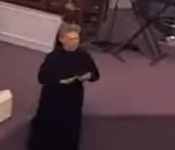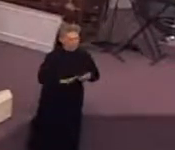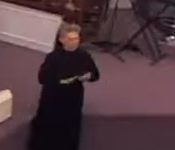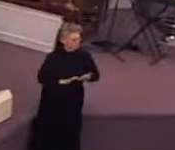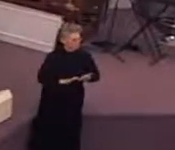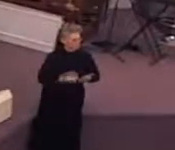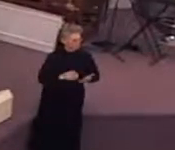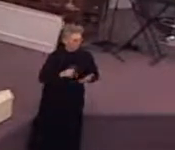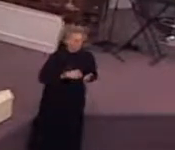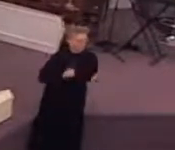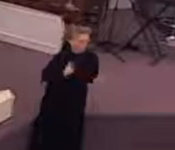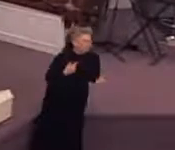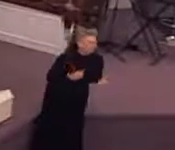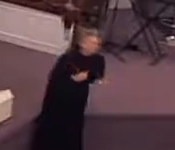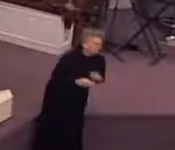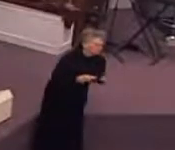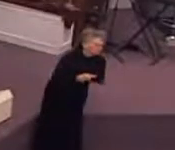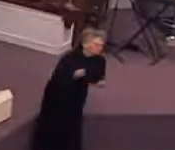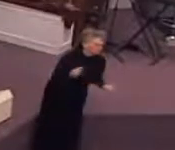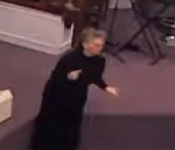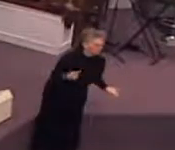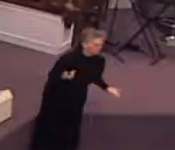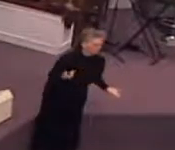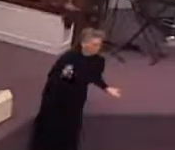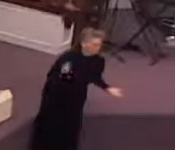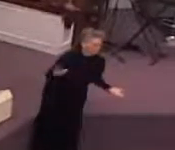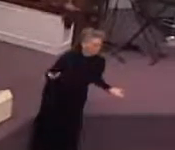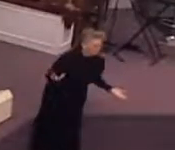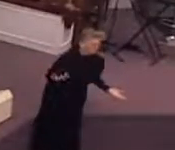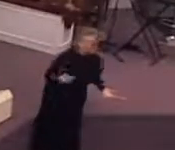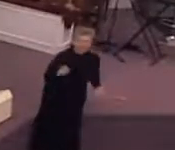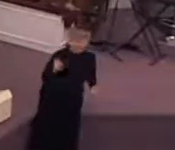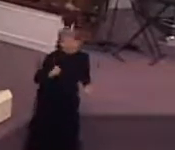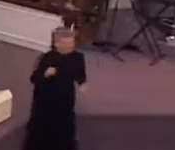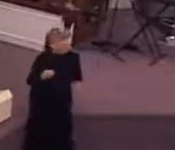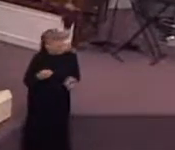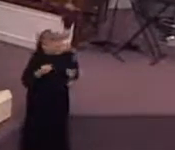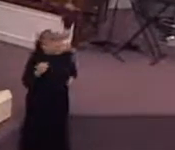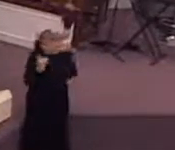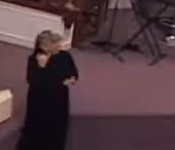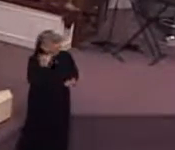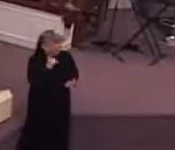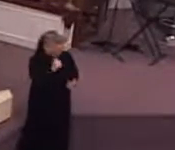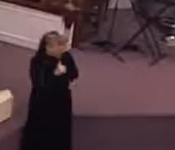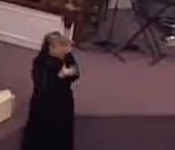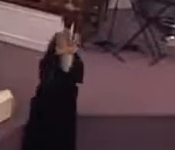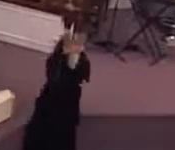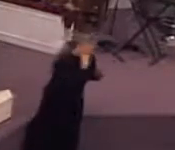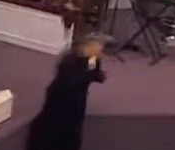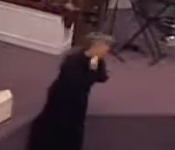for? I need a revival if I didn't have a place to lay my head tonight.